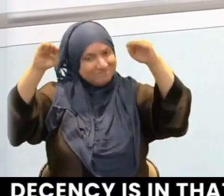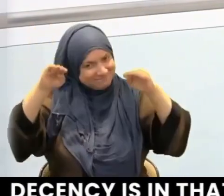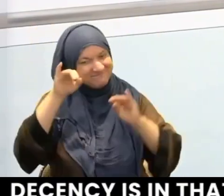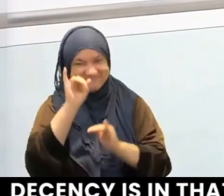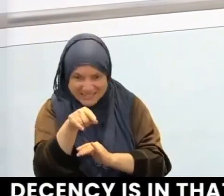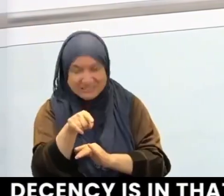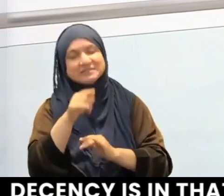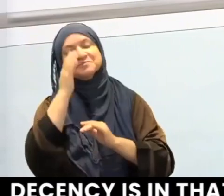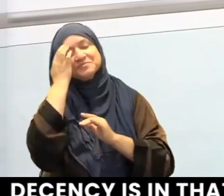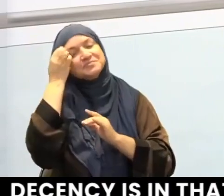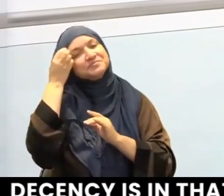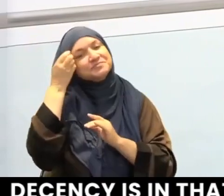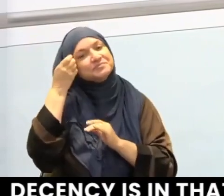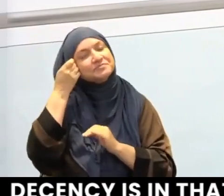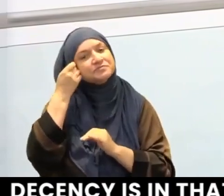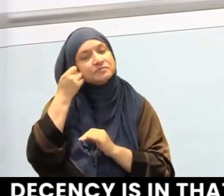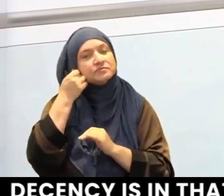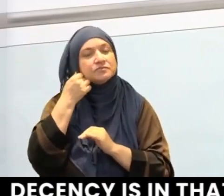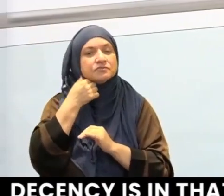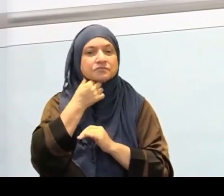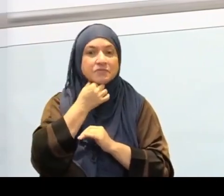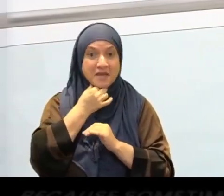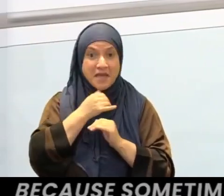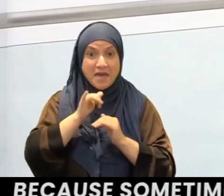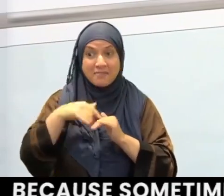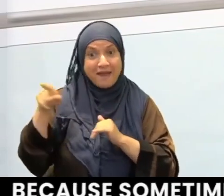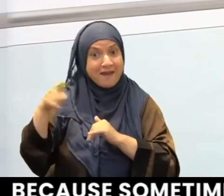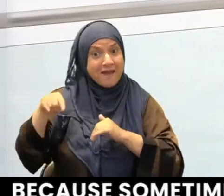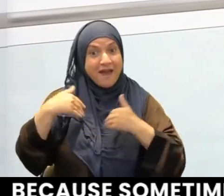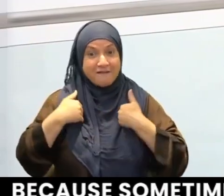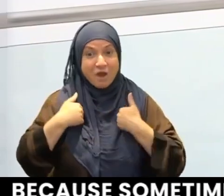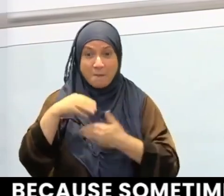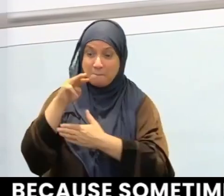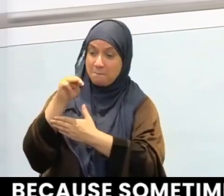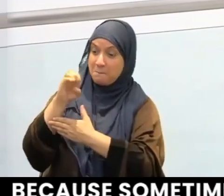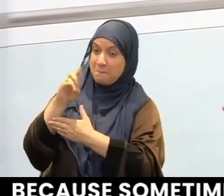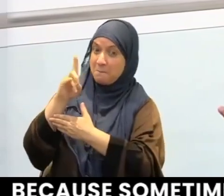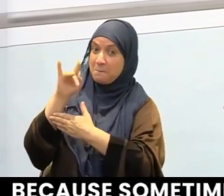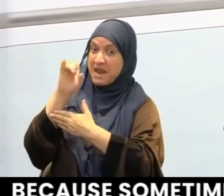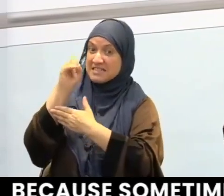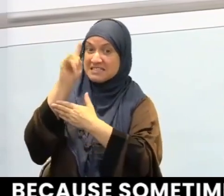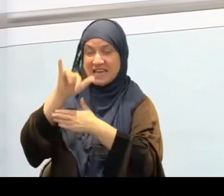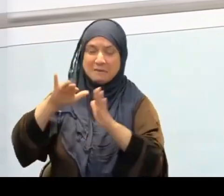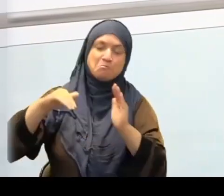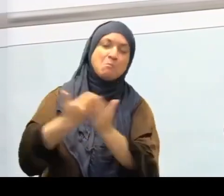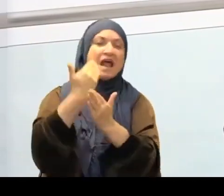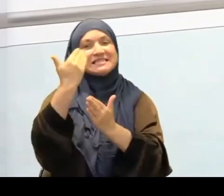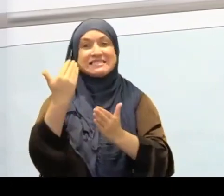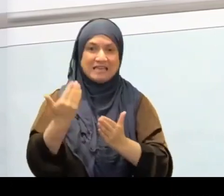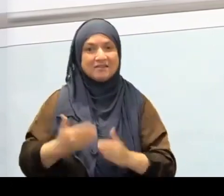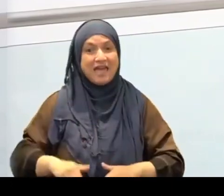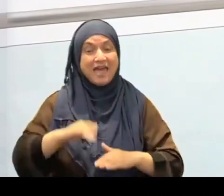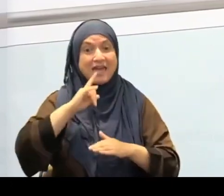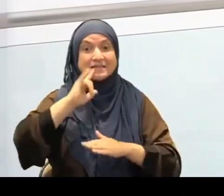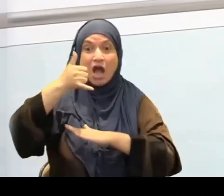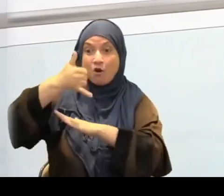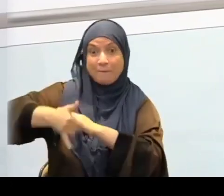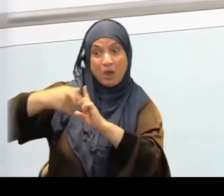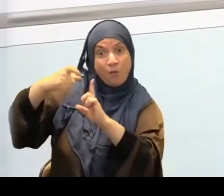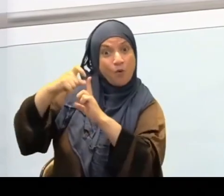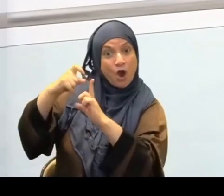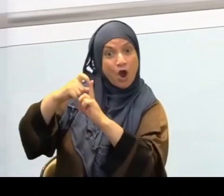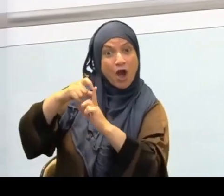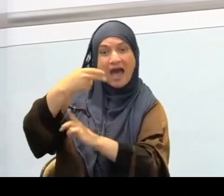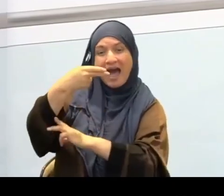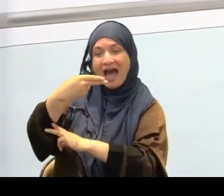this modesty comes into, except that it brings good. Why? Because sometimes shyness is looked down upon, shame is looked down upon.